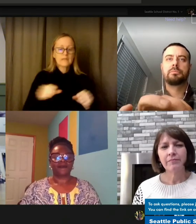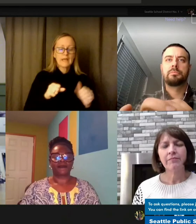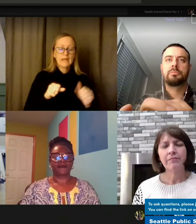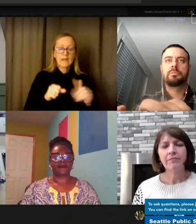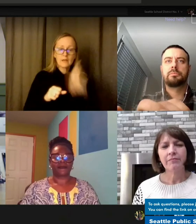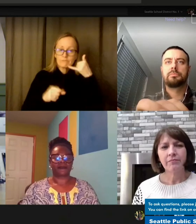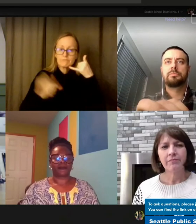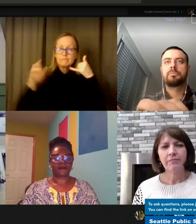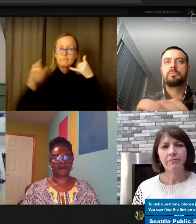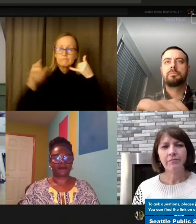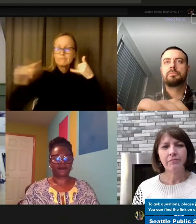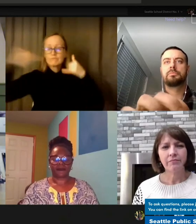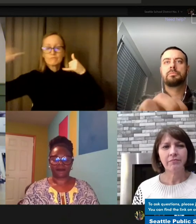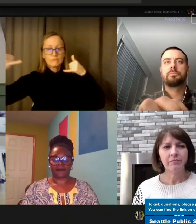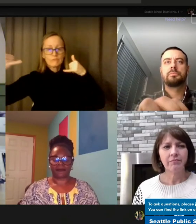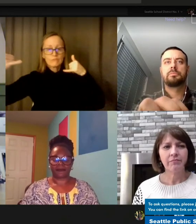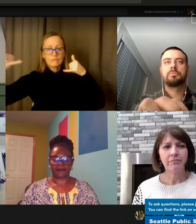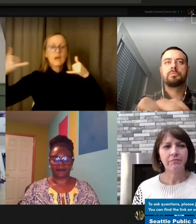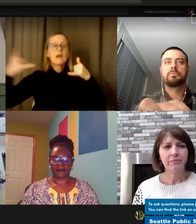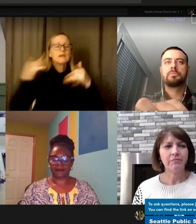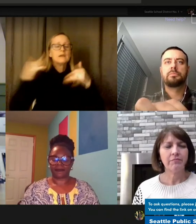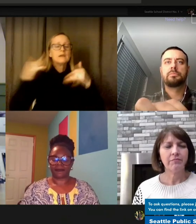up the meeting with the parents.